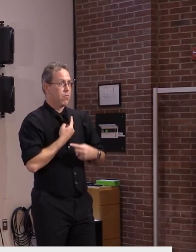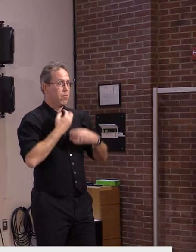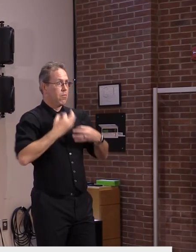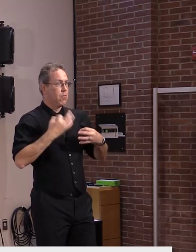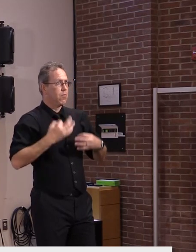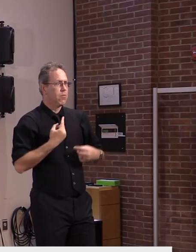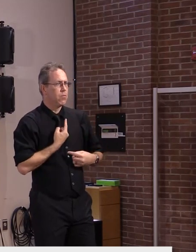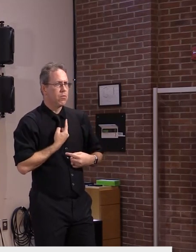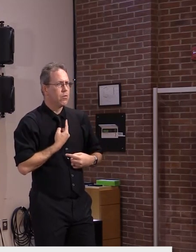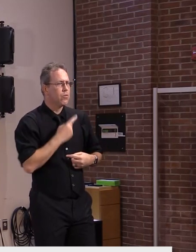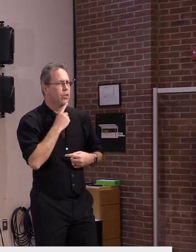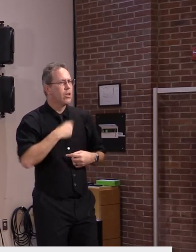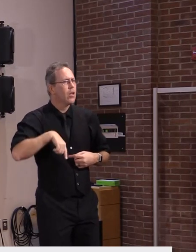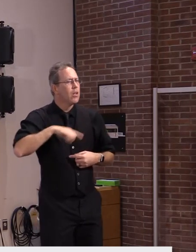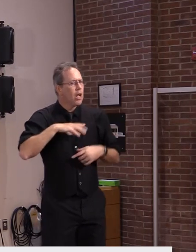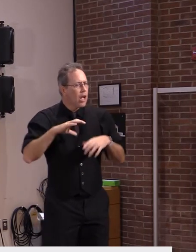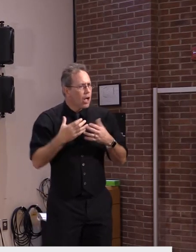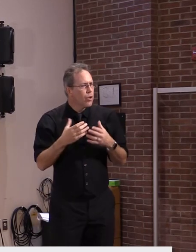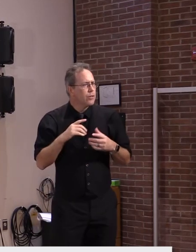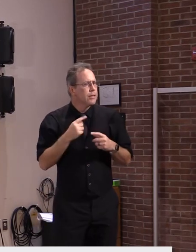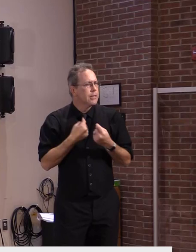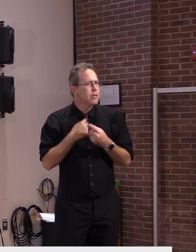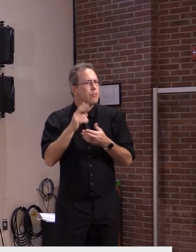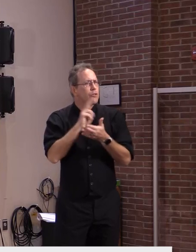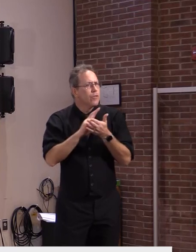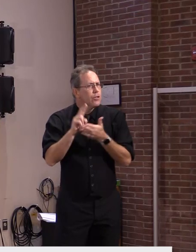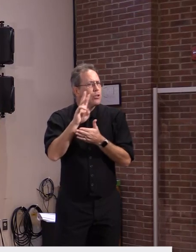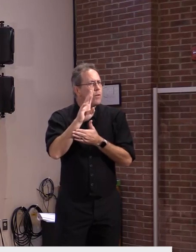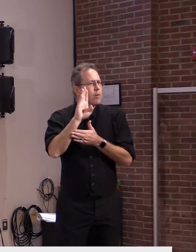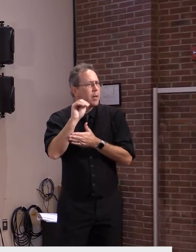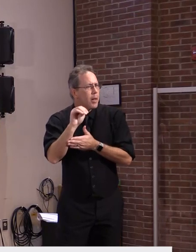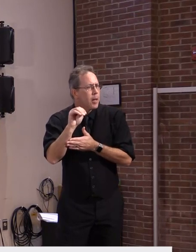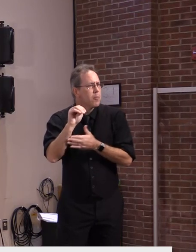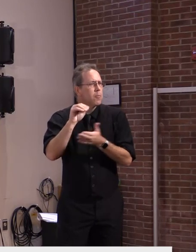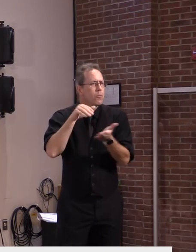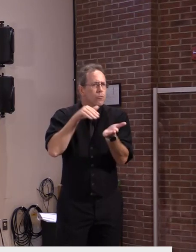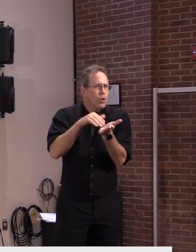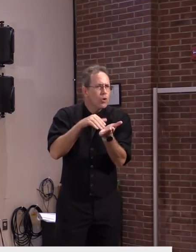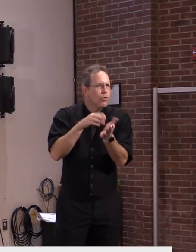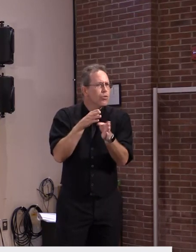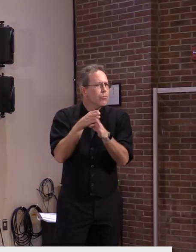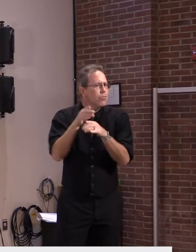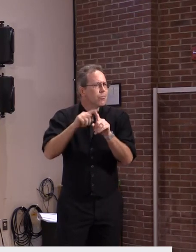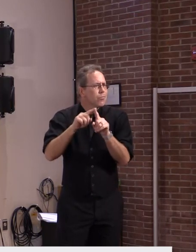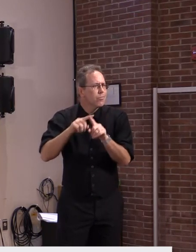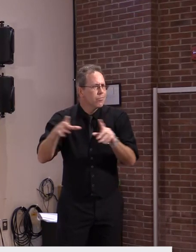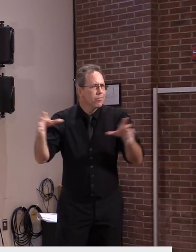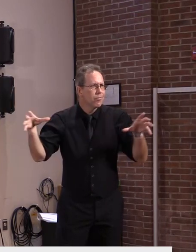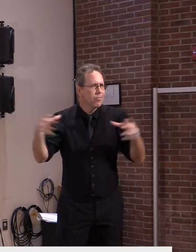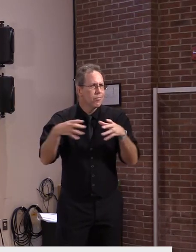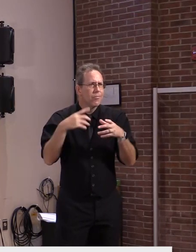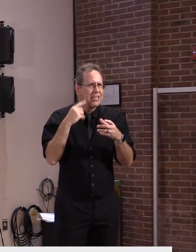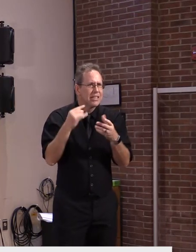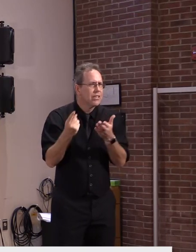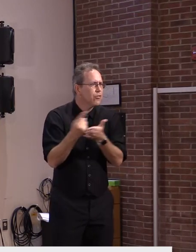clinical community had all reviewed what scant studies there were, and